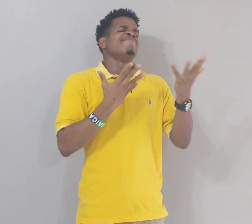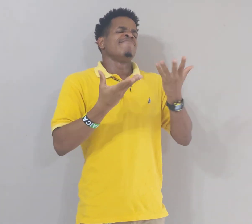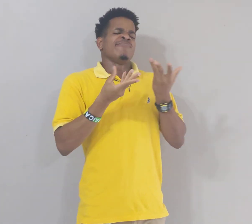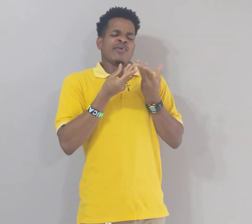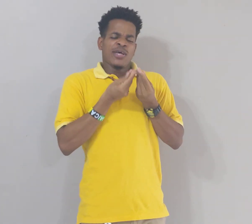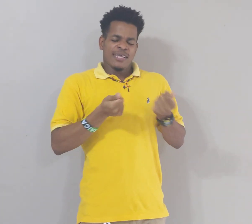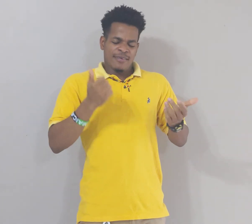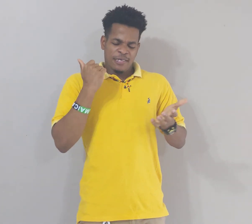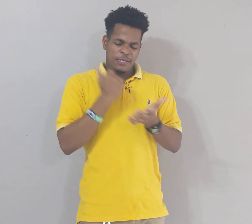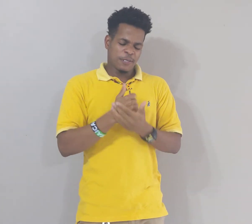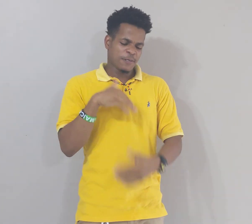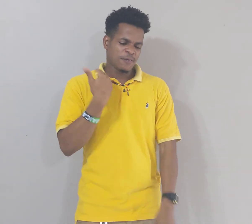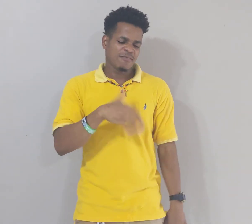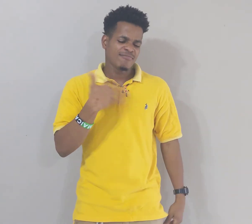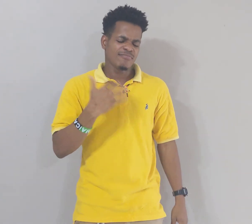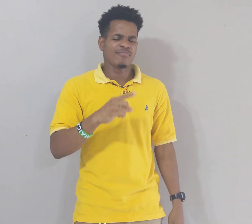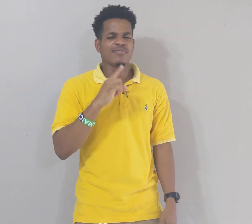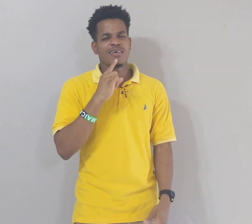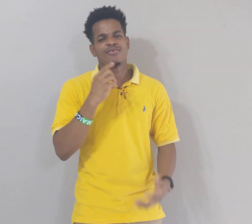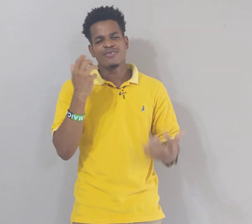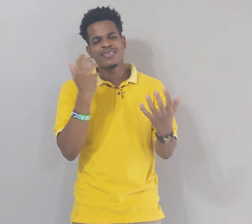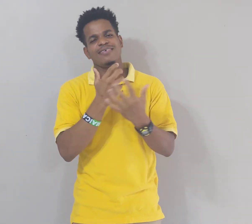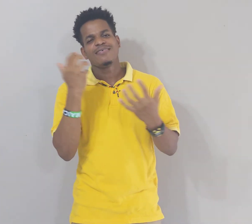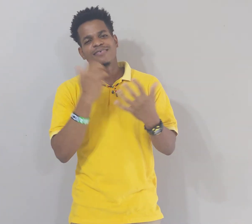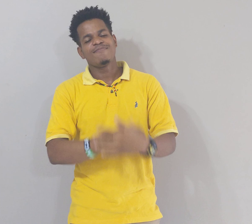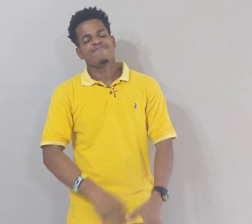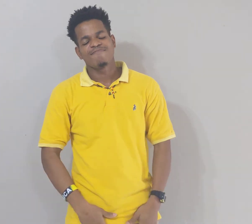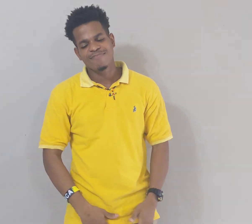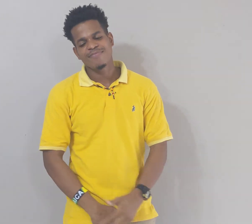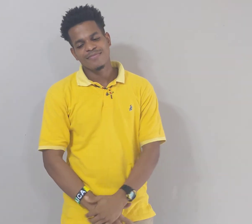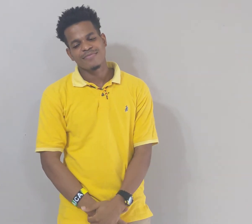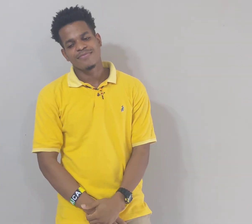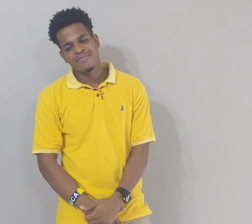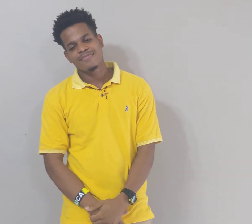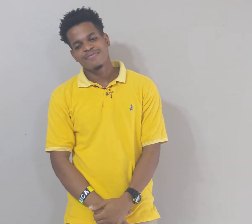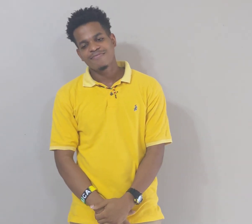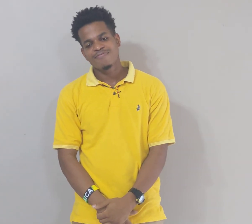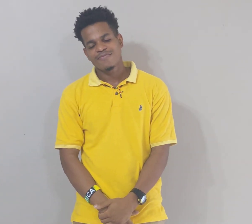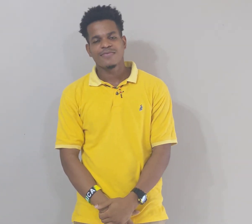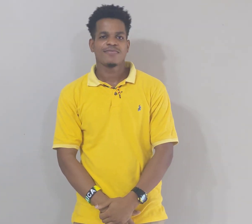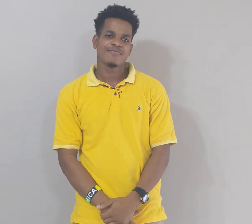prayed, and that was so good what God did.